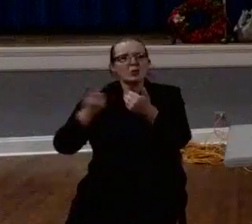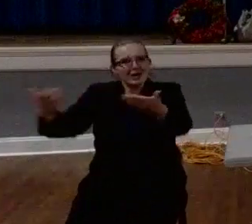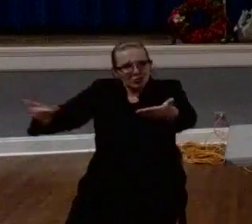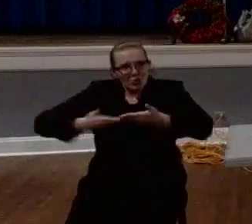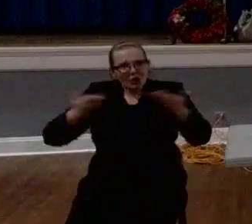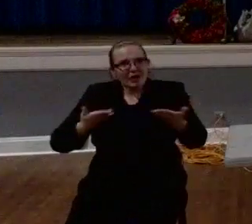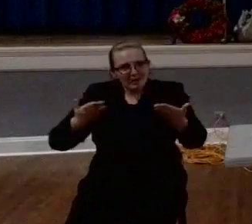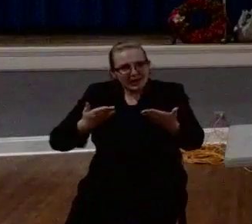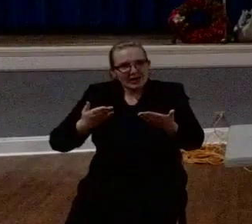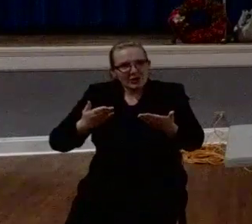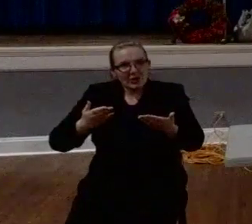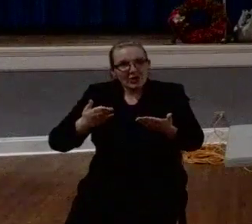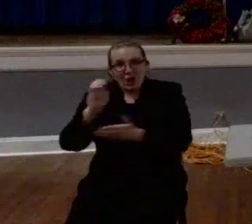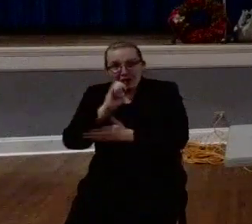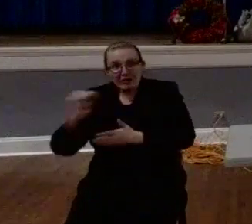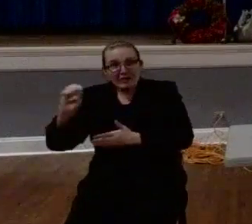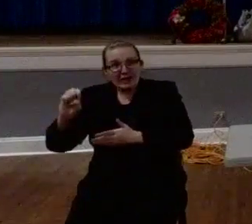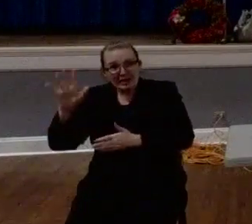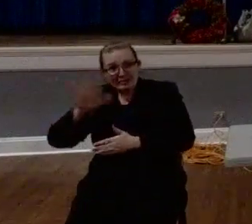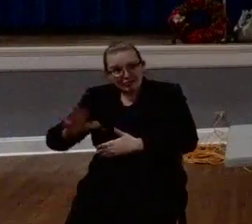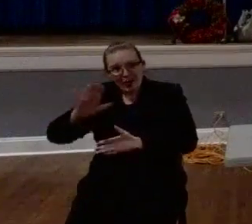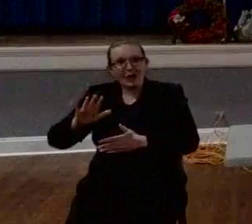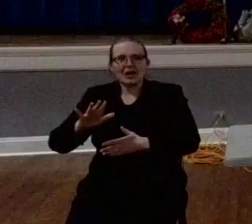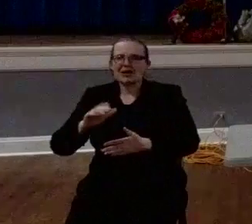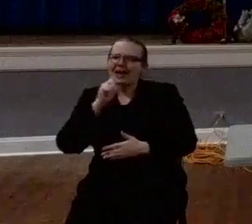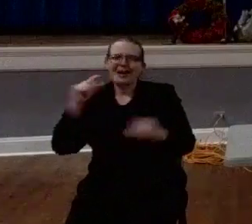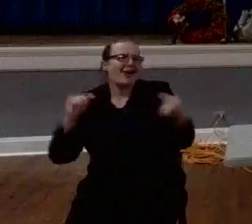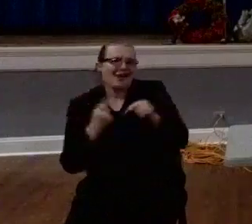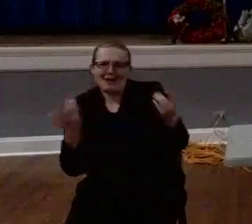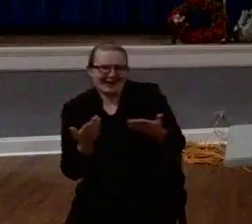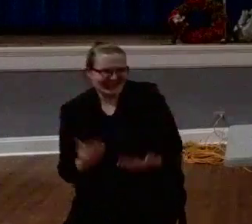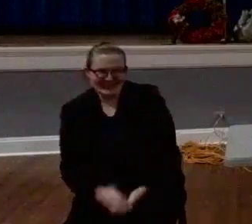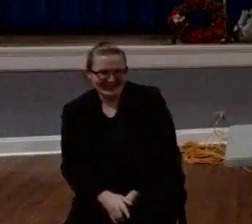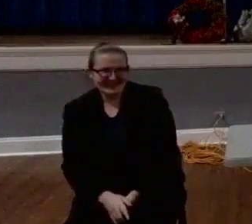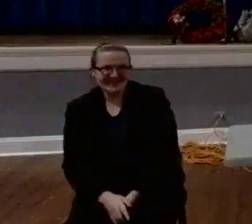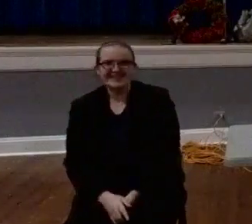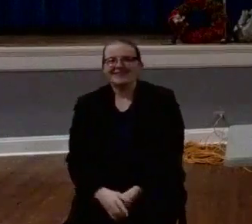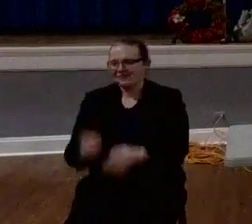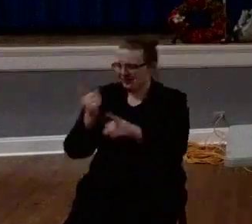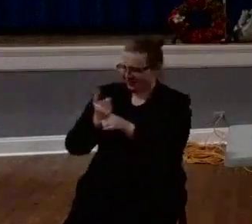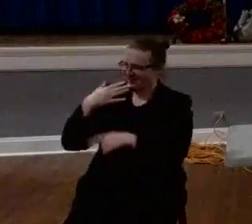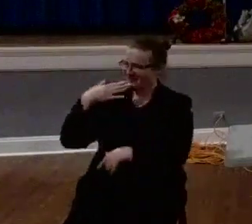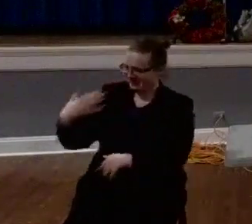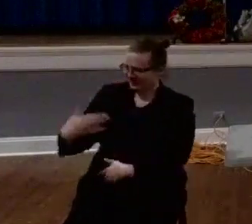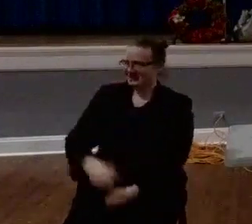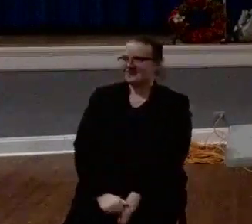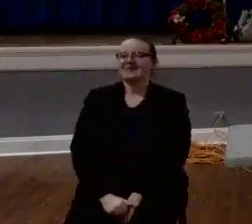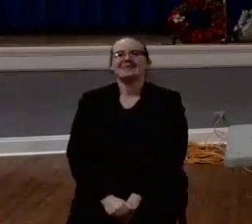we want you to come and you're not going to be hurt. That's right. Thank